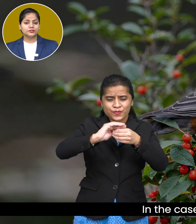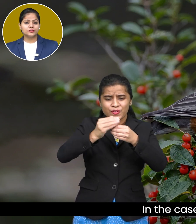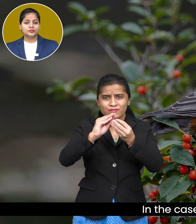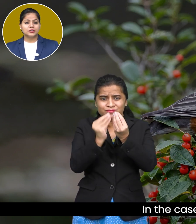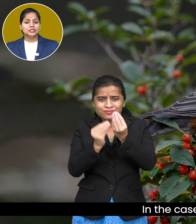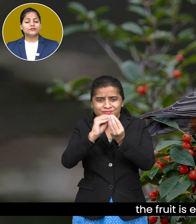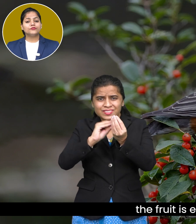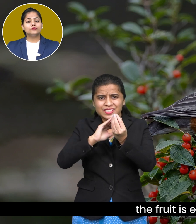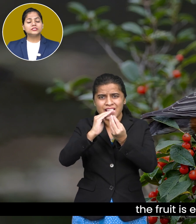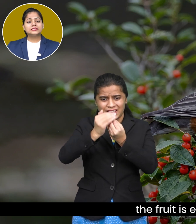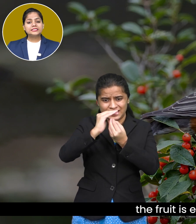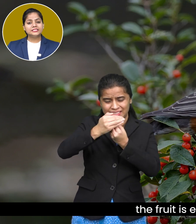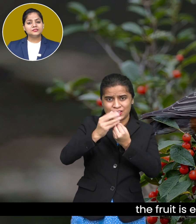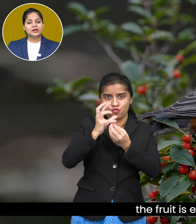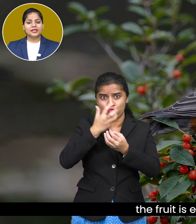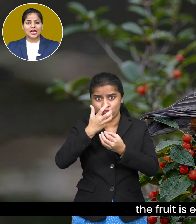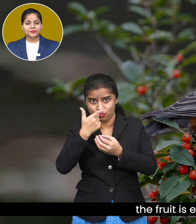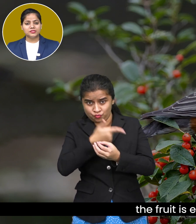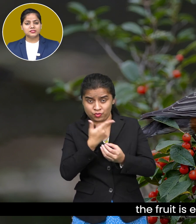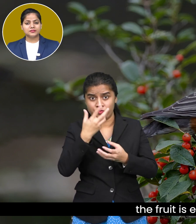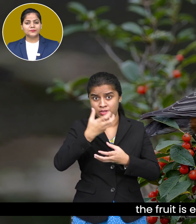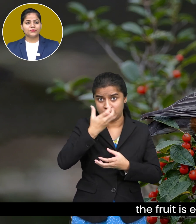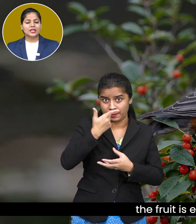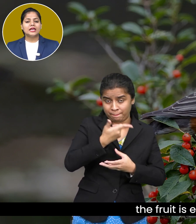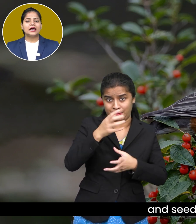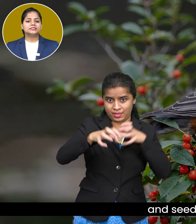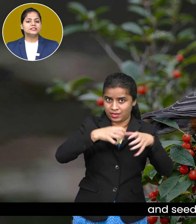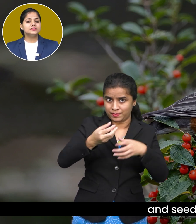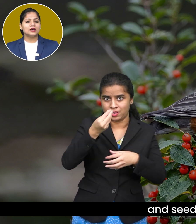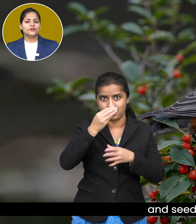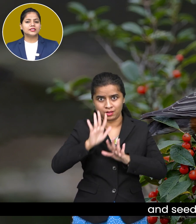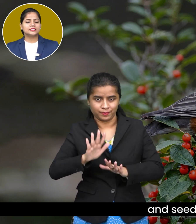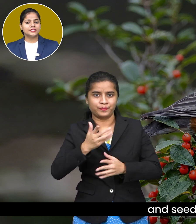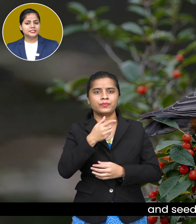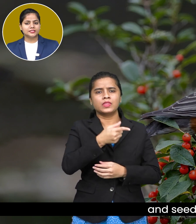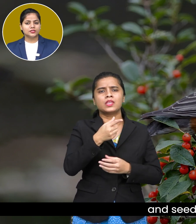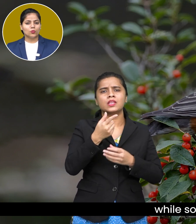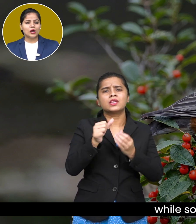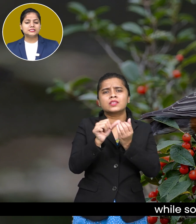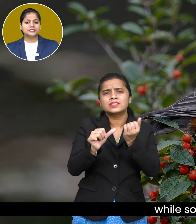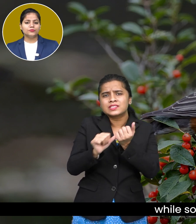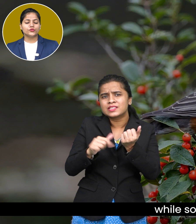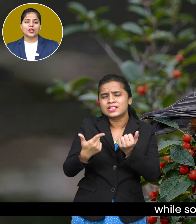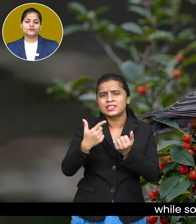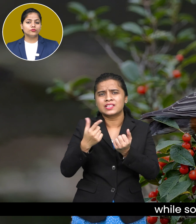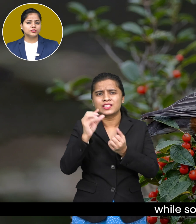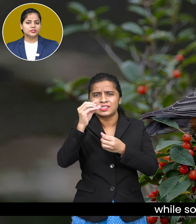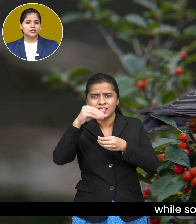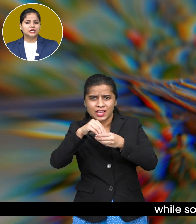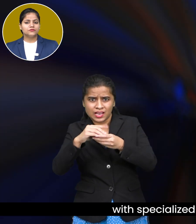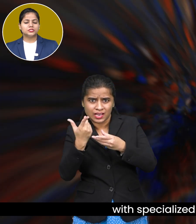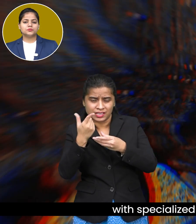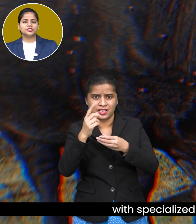fruits, the fruits is eaten by animals and seeds are excreted, while some dry